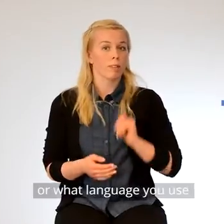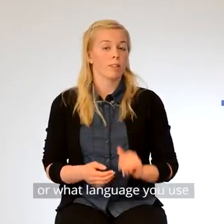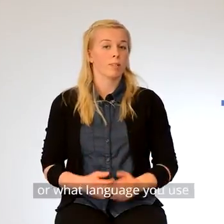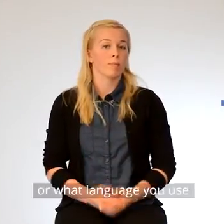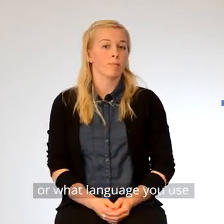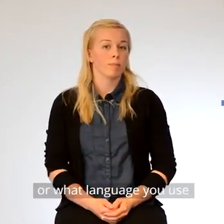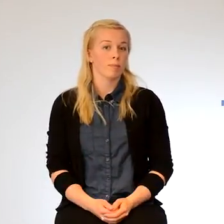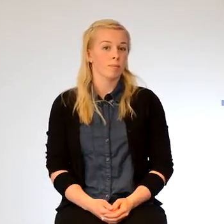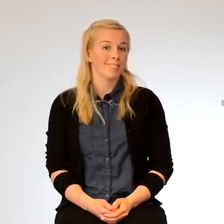use.